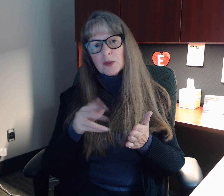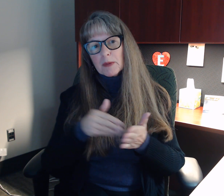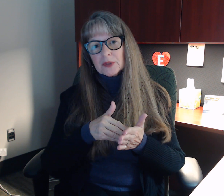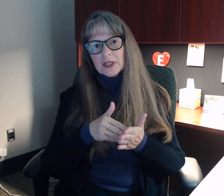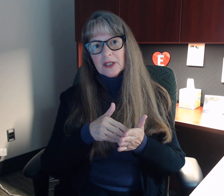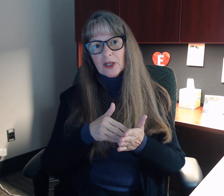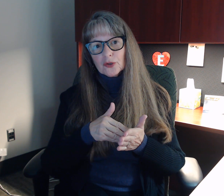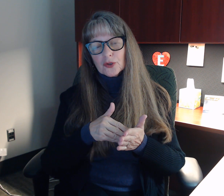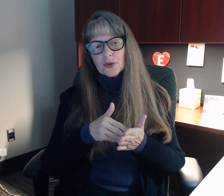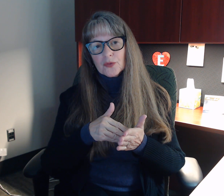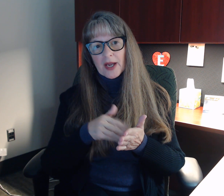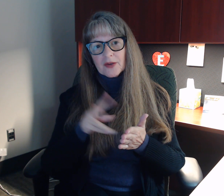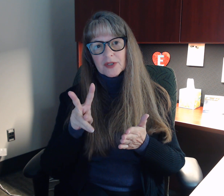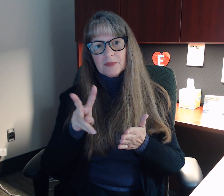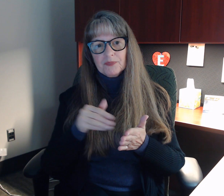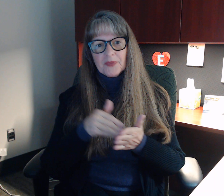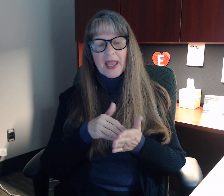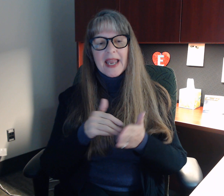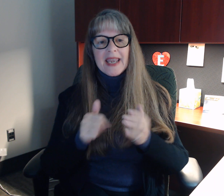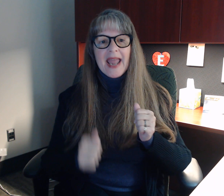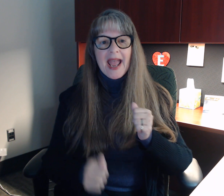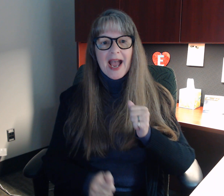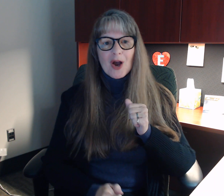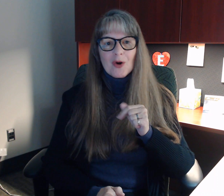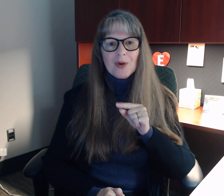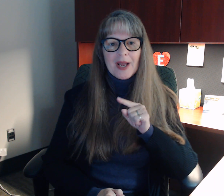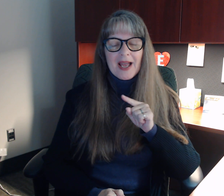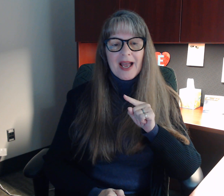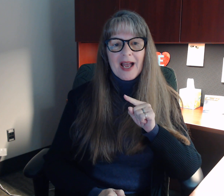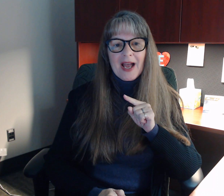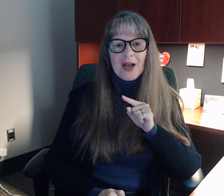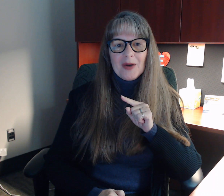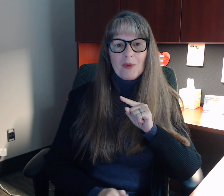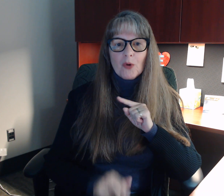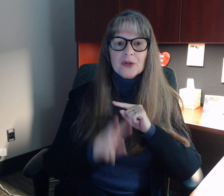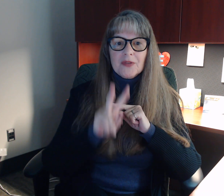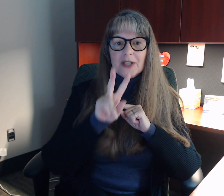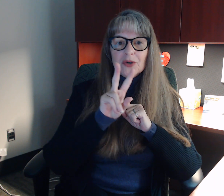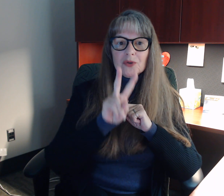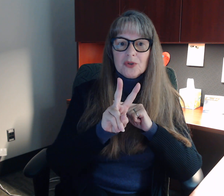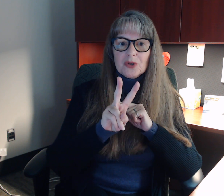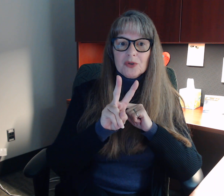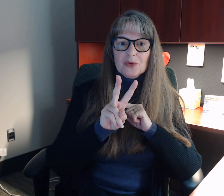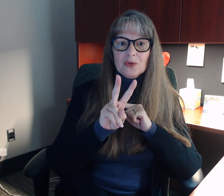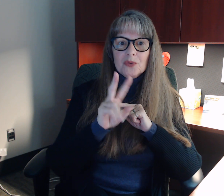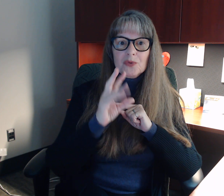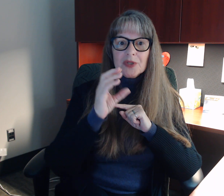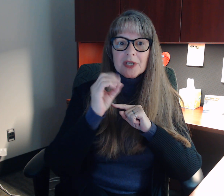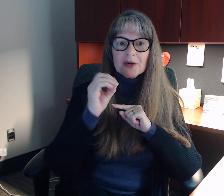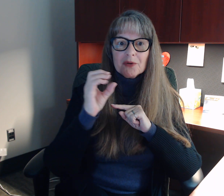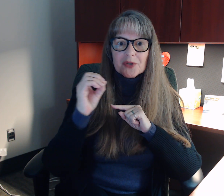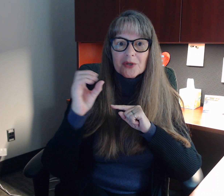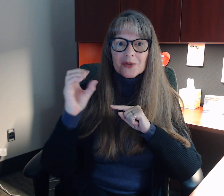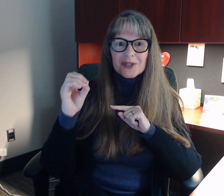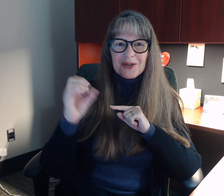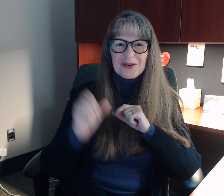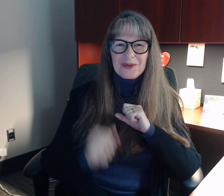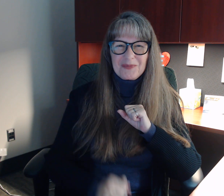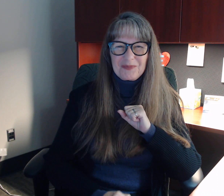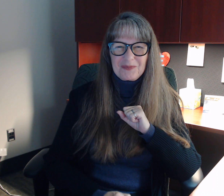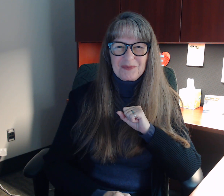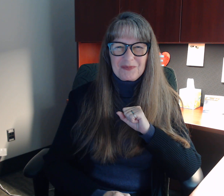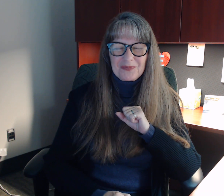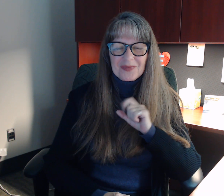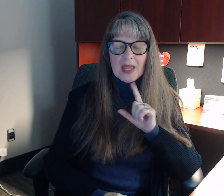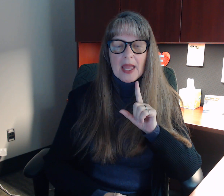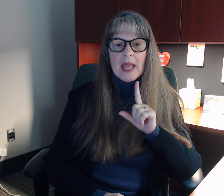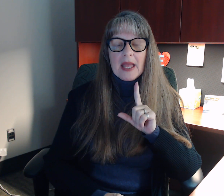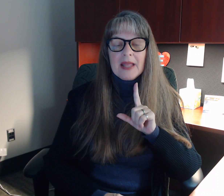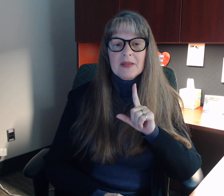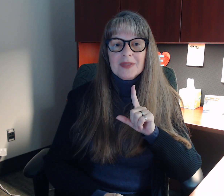did the year 2000. Now, or did they do 2000? Then when we